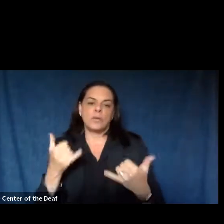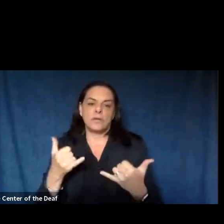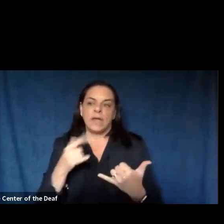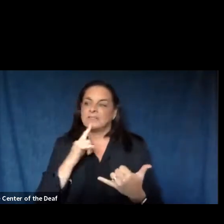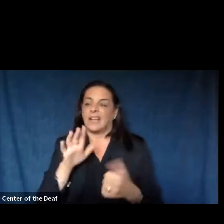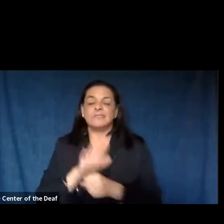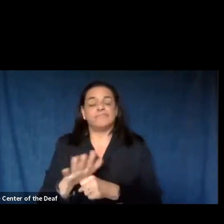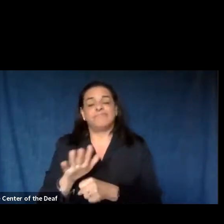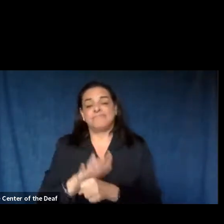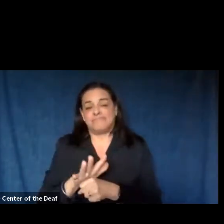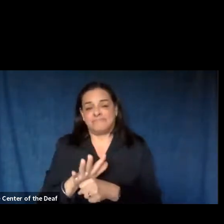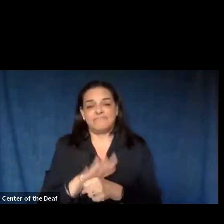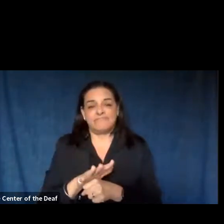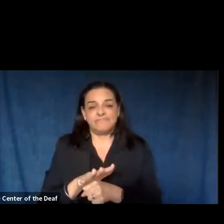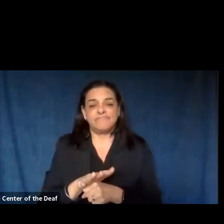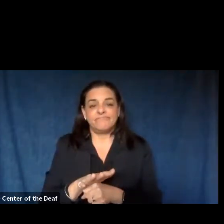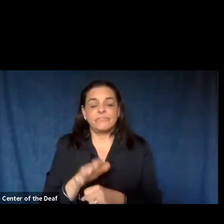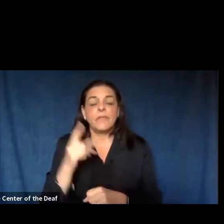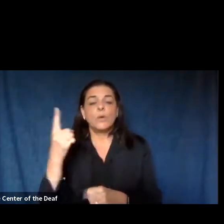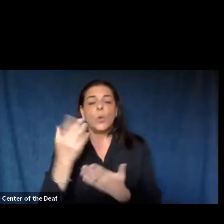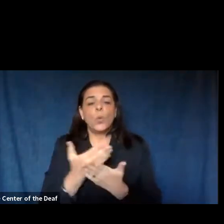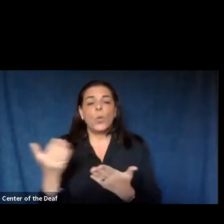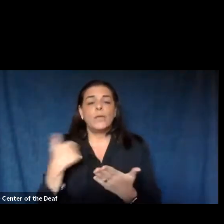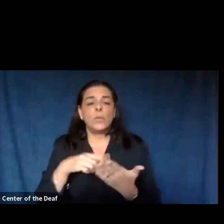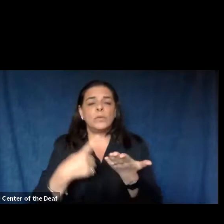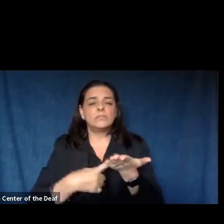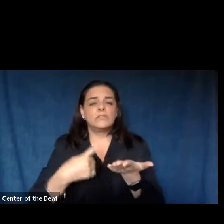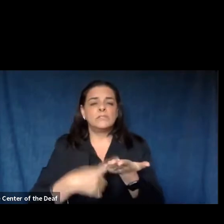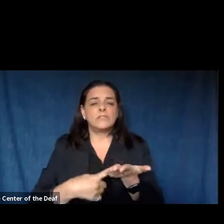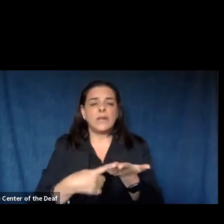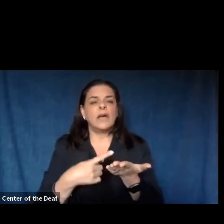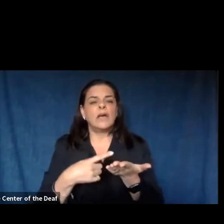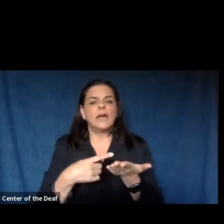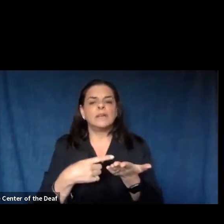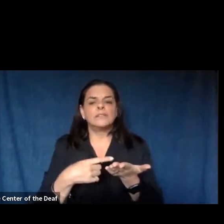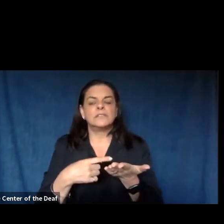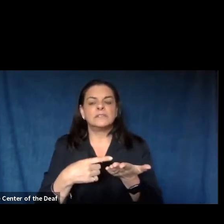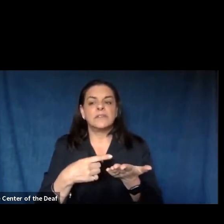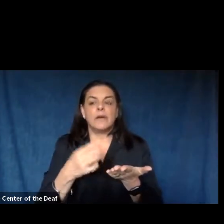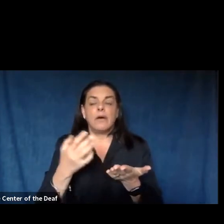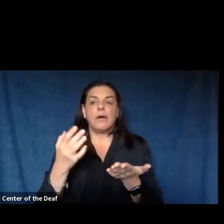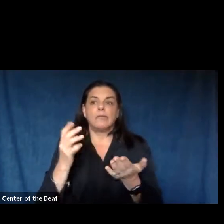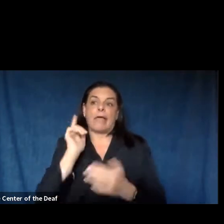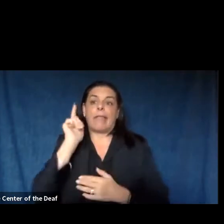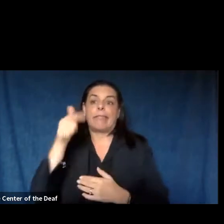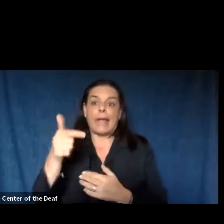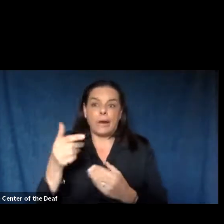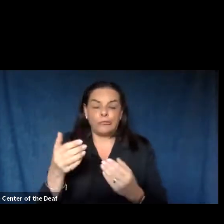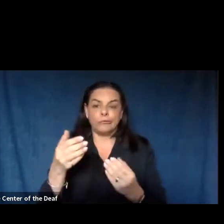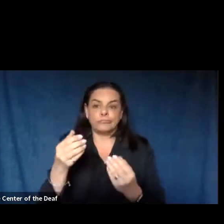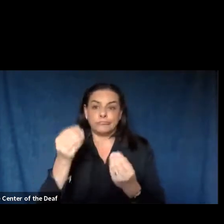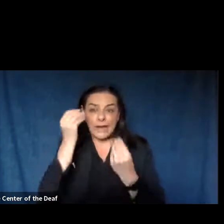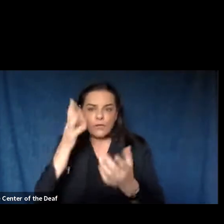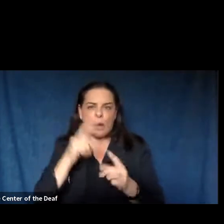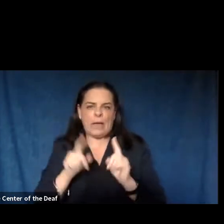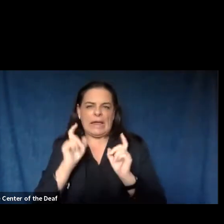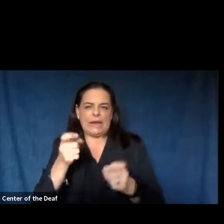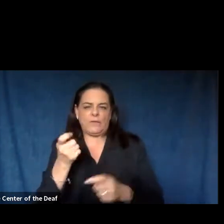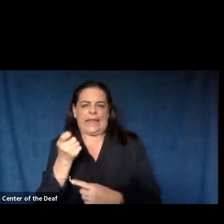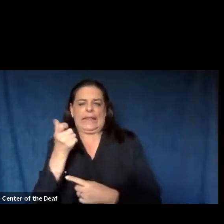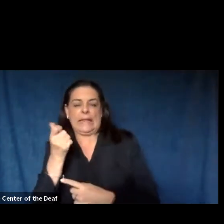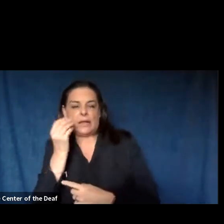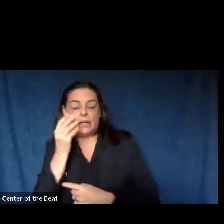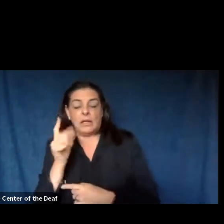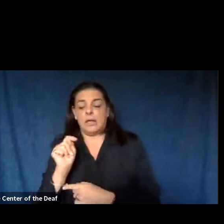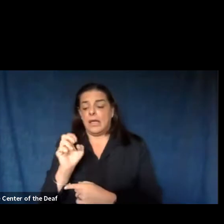than enough. One of the things that we were talking about that I mentioned with forthcoming information, but I can give you a little preview.